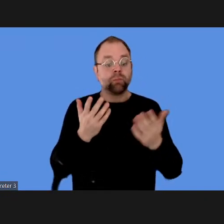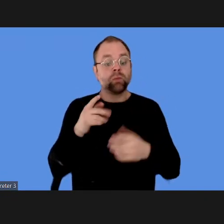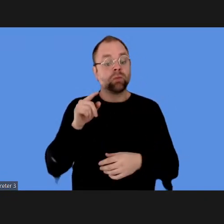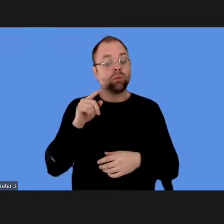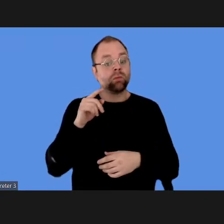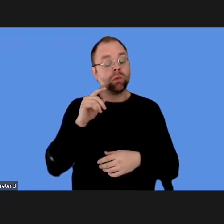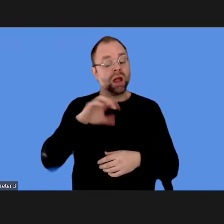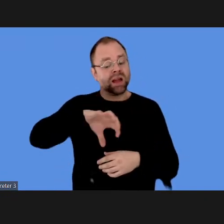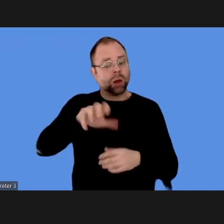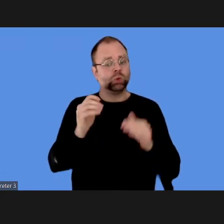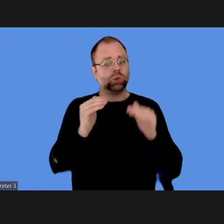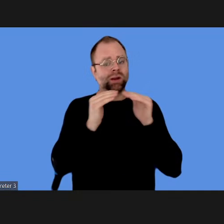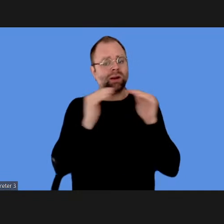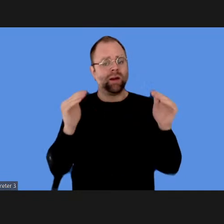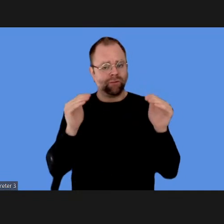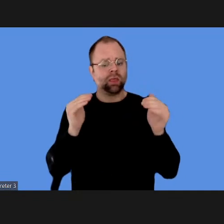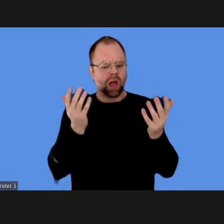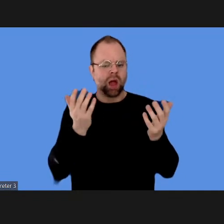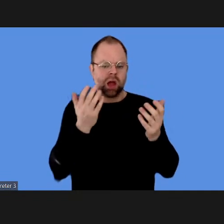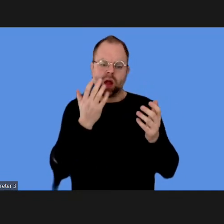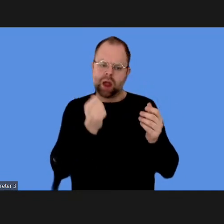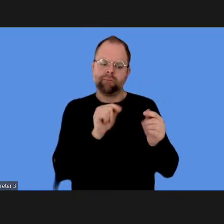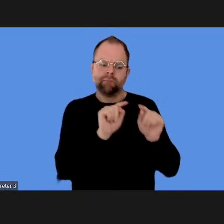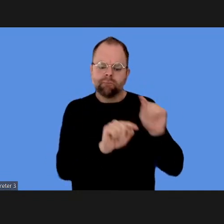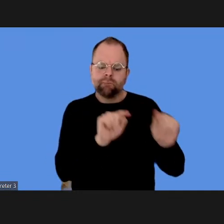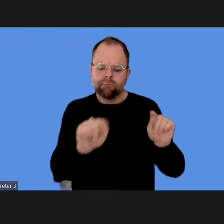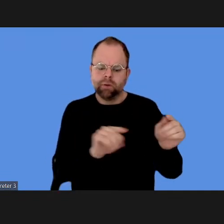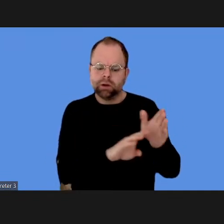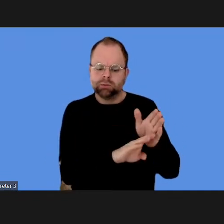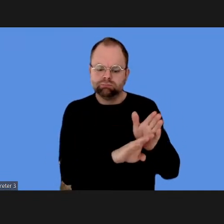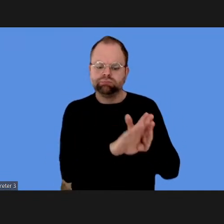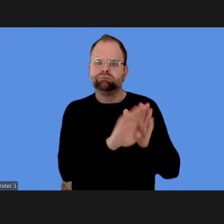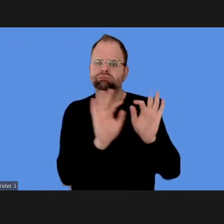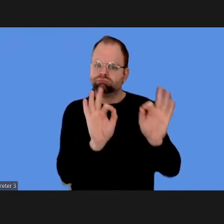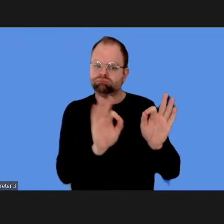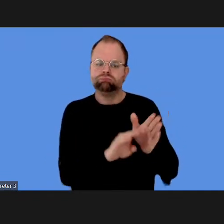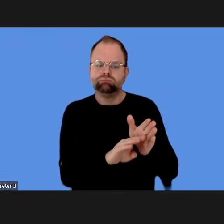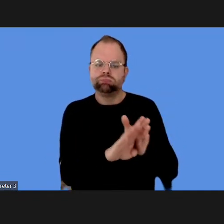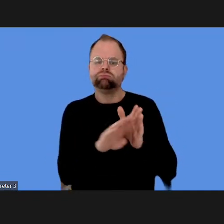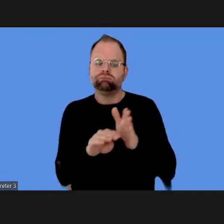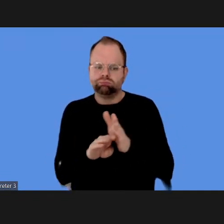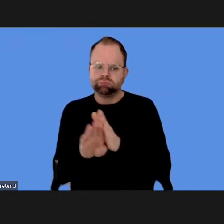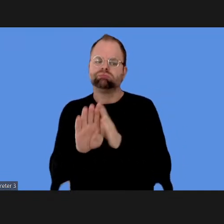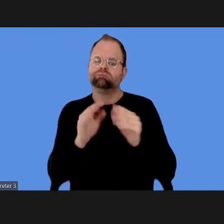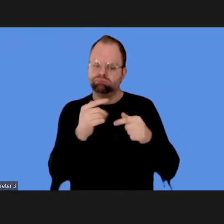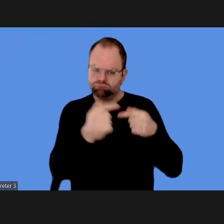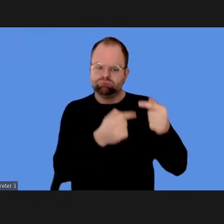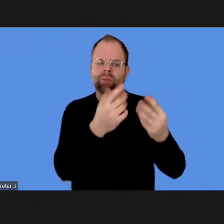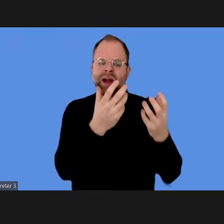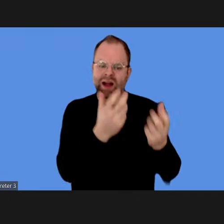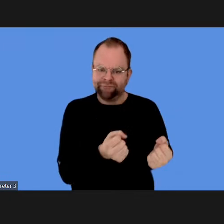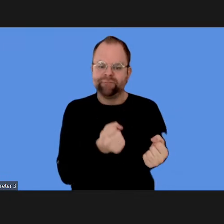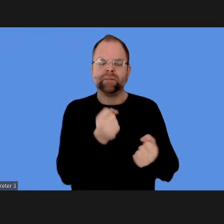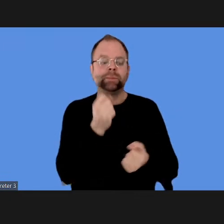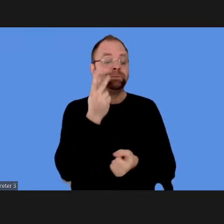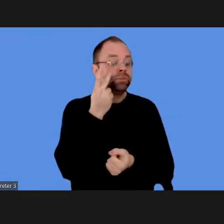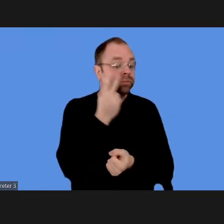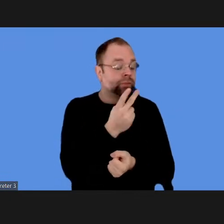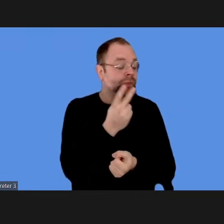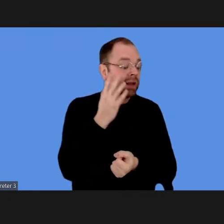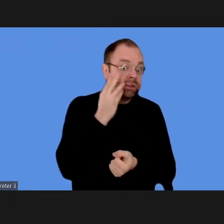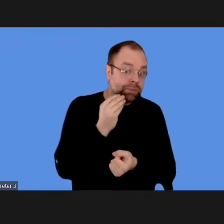voice, I think the best thing to look on such platforms